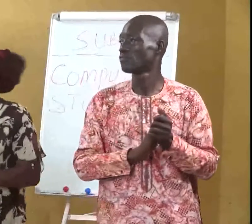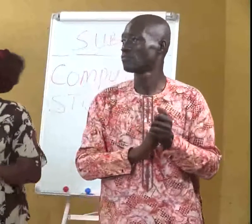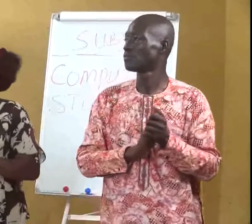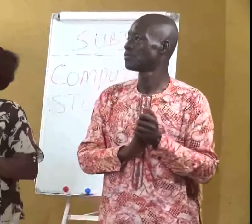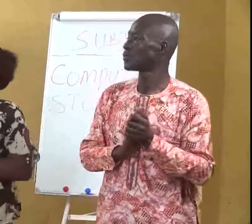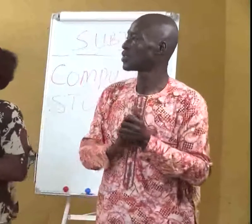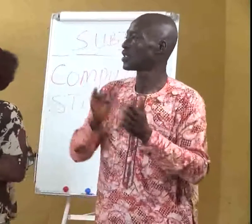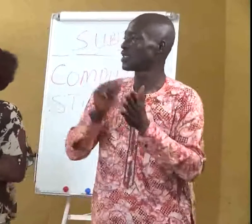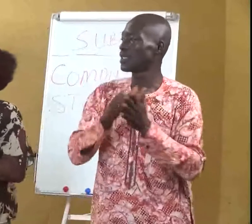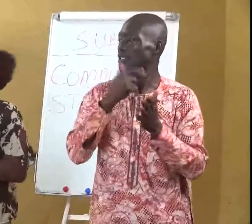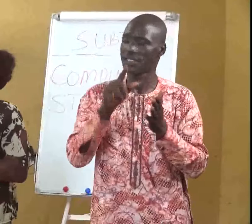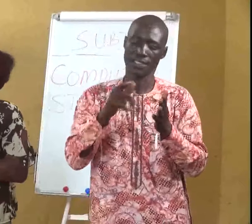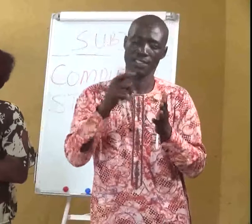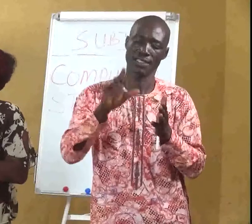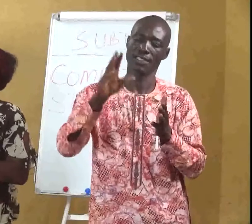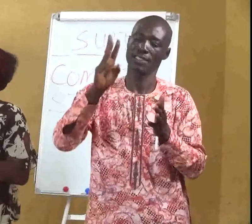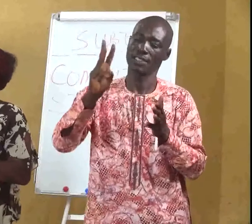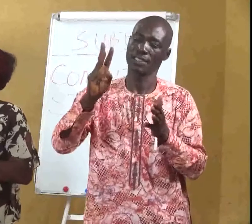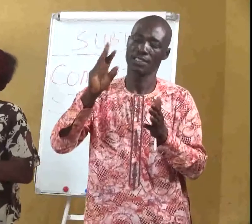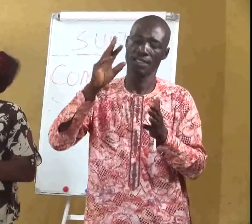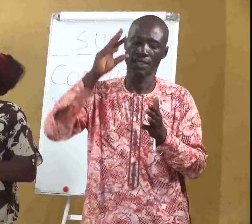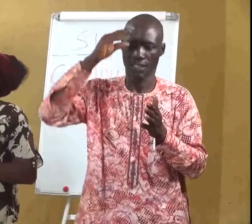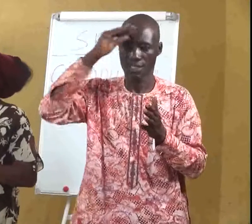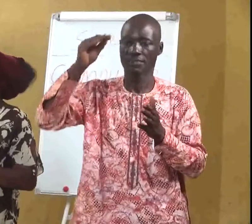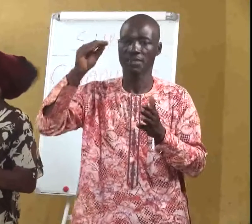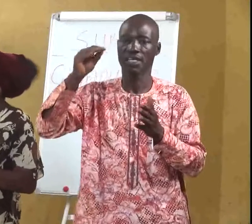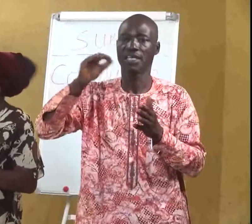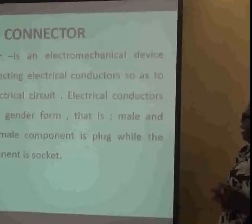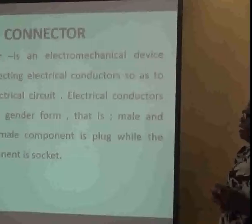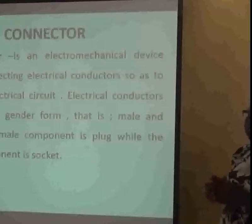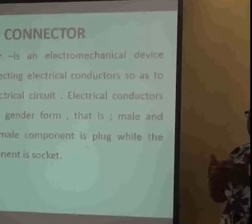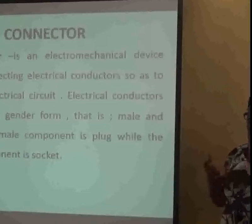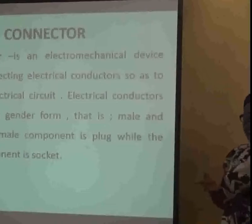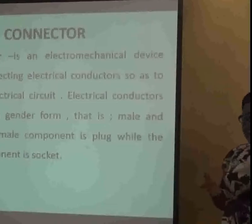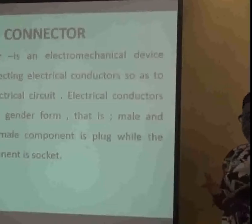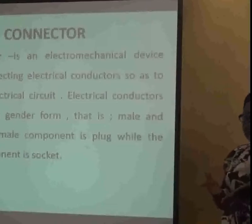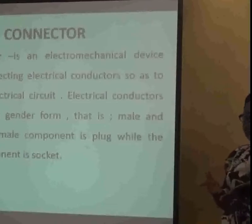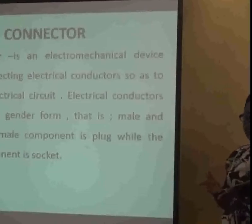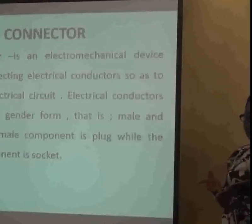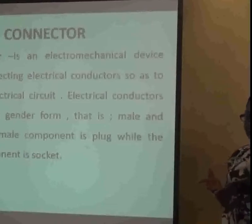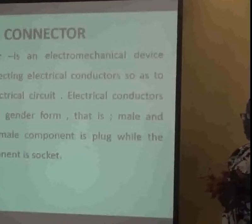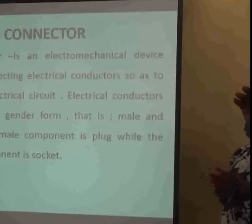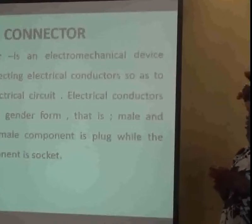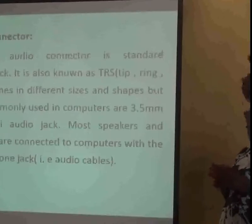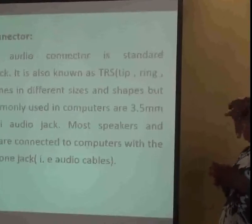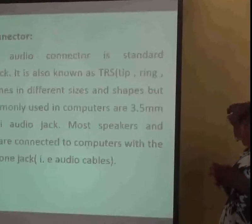The male component is plug, while the female component is sockets.